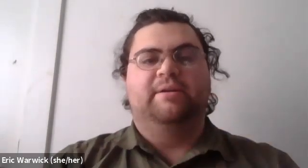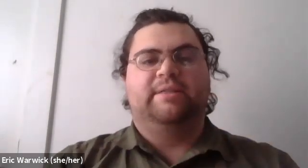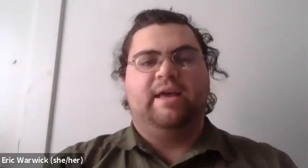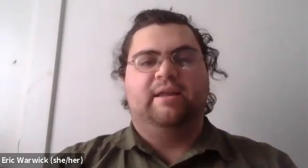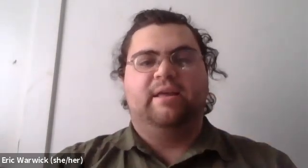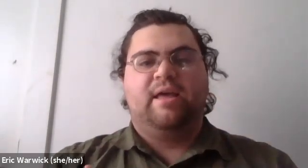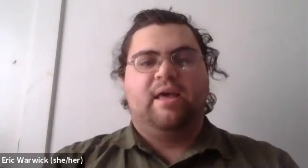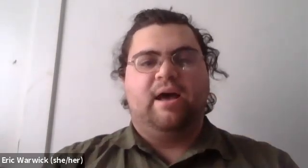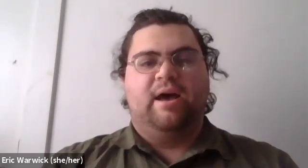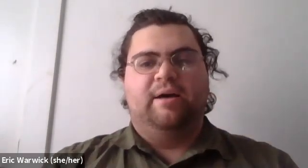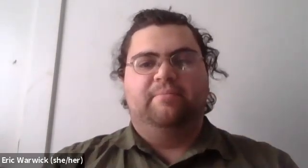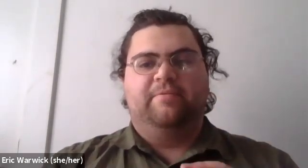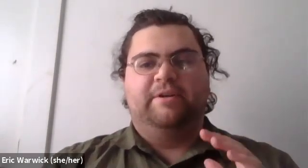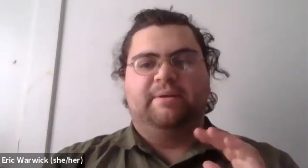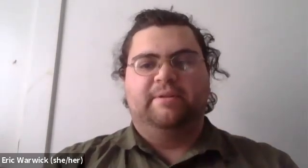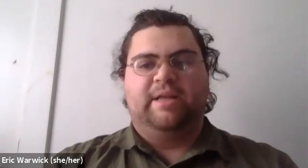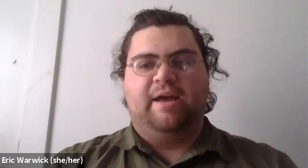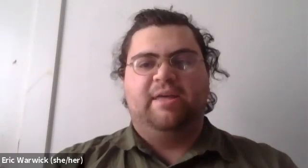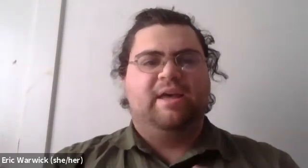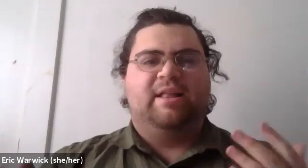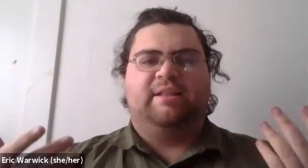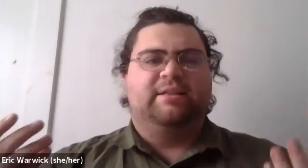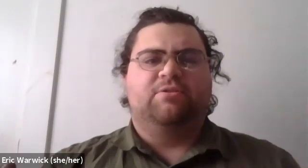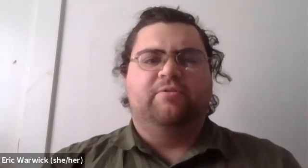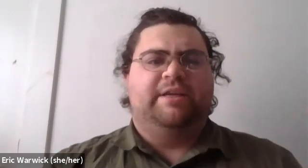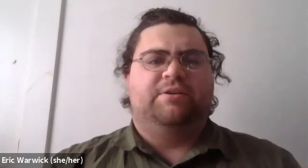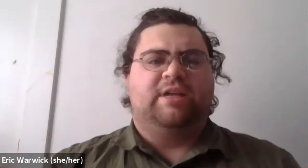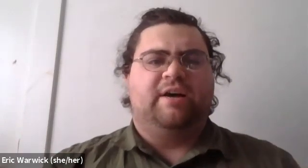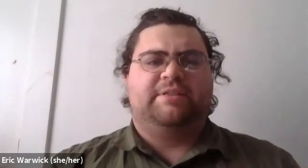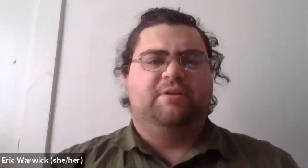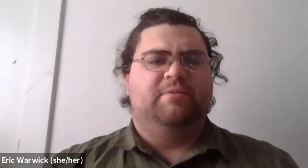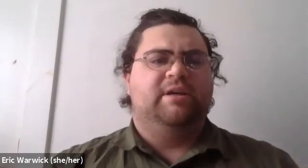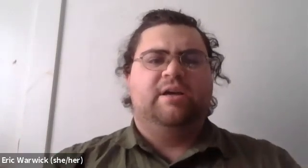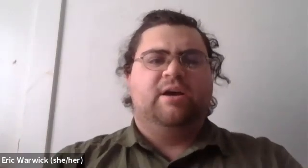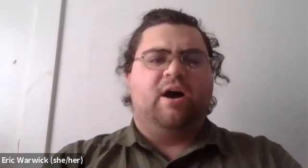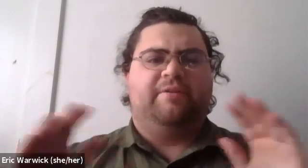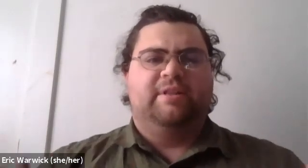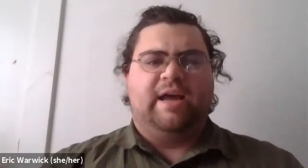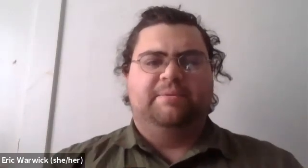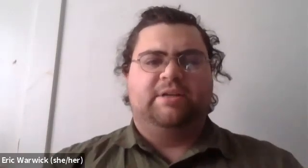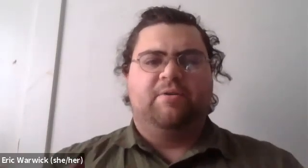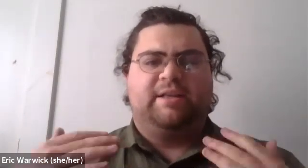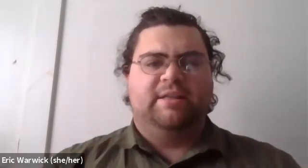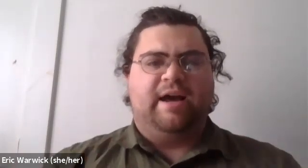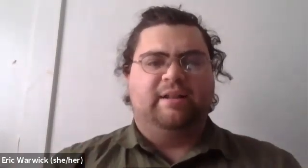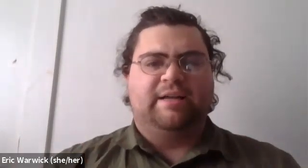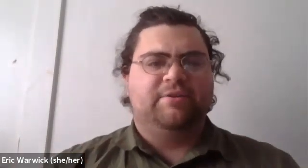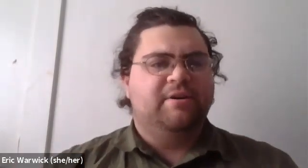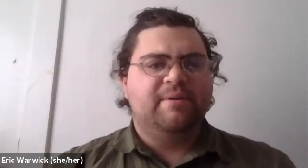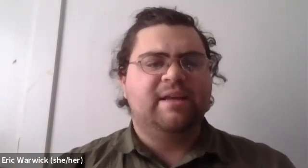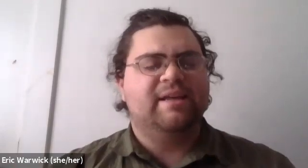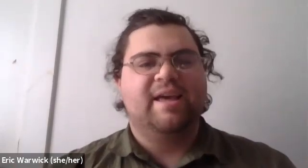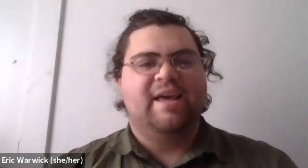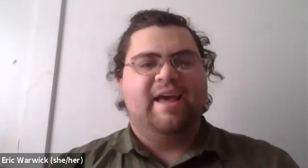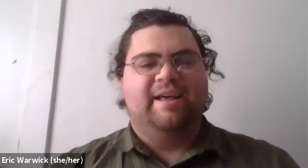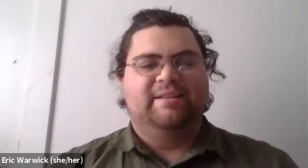program I was in for some of the time. Like the school resource officer would oftentimes go into that